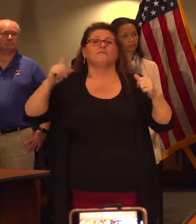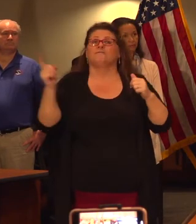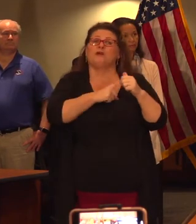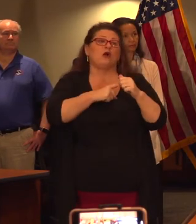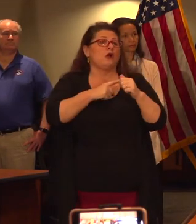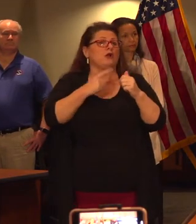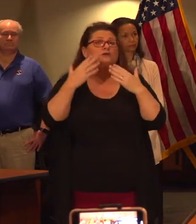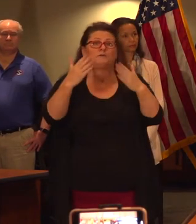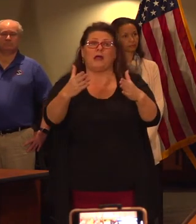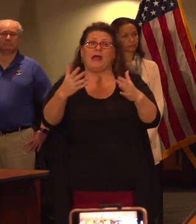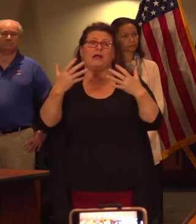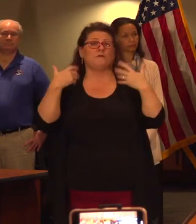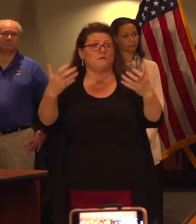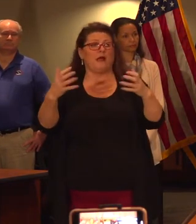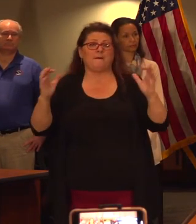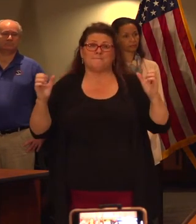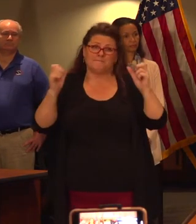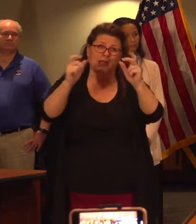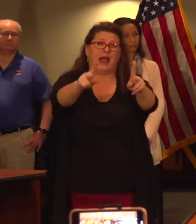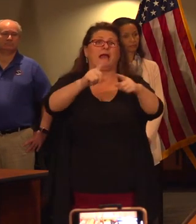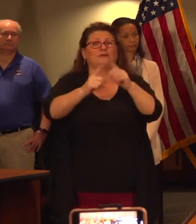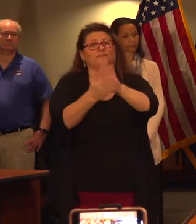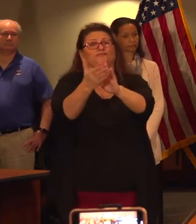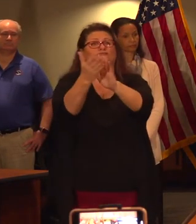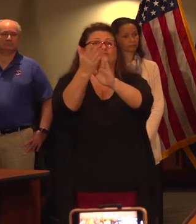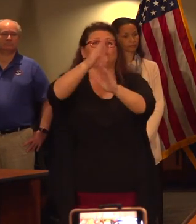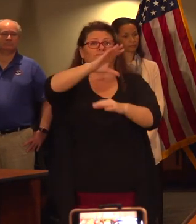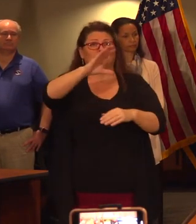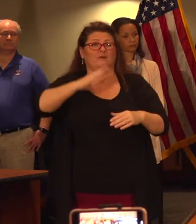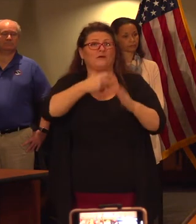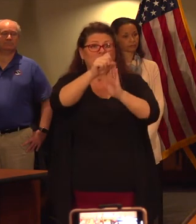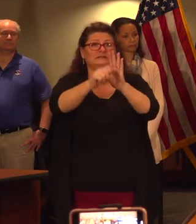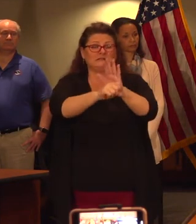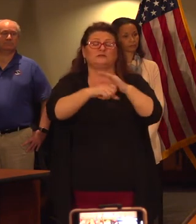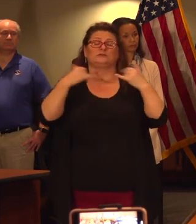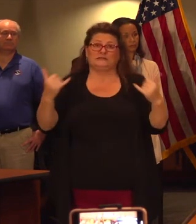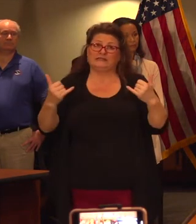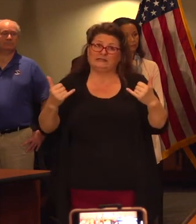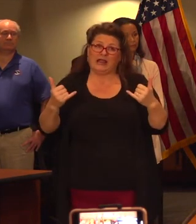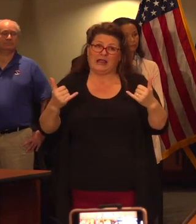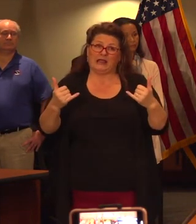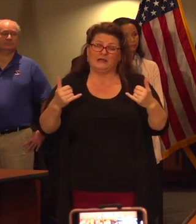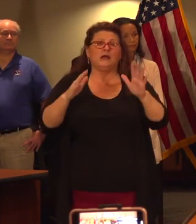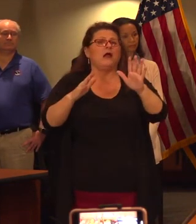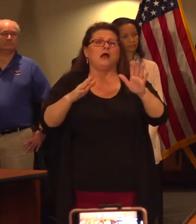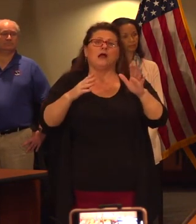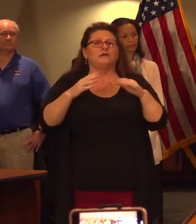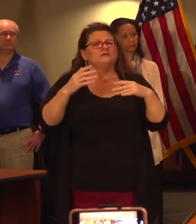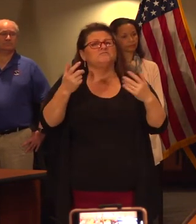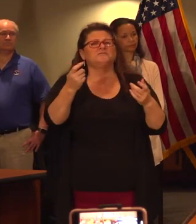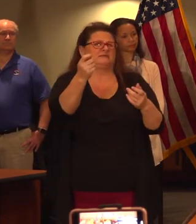moving back towards the revitalization will be today. I'm issuing an executive order. It's a small step,